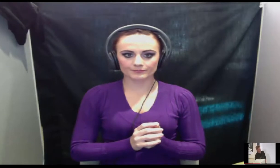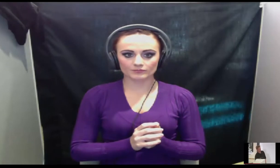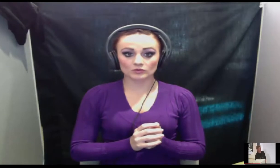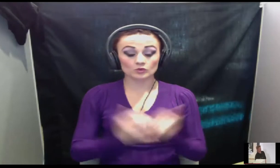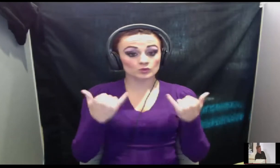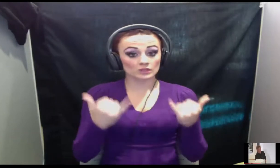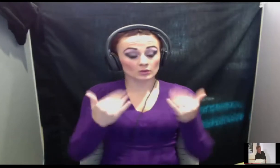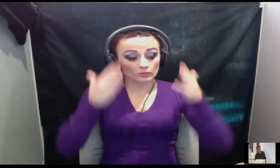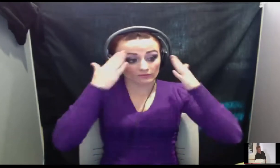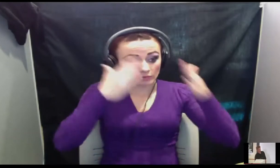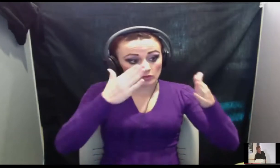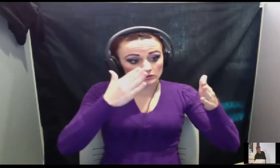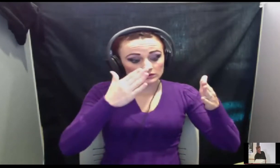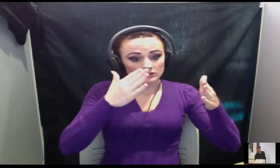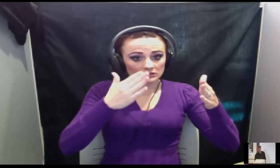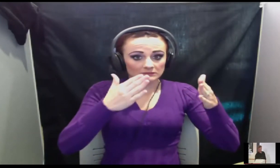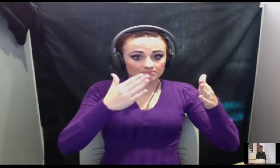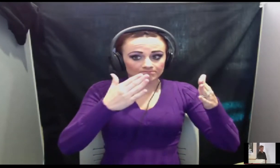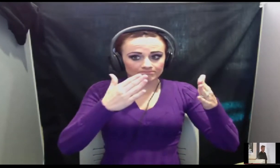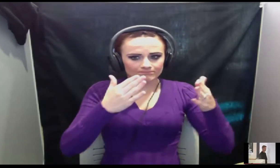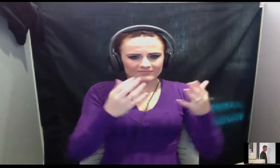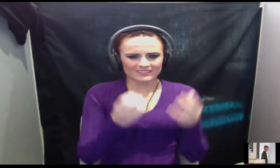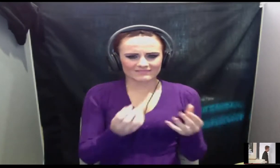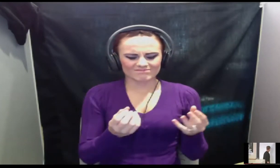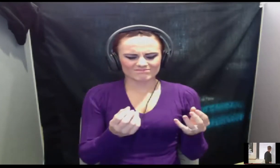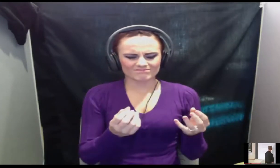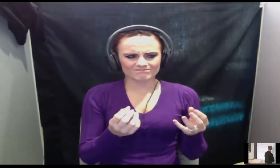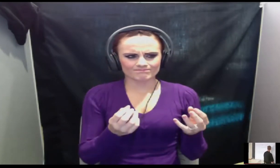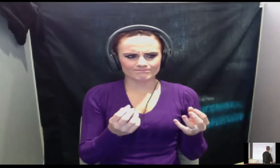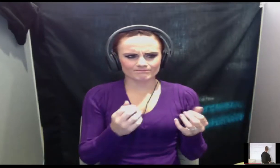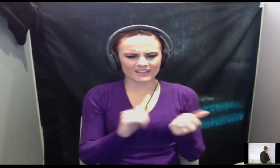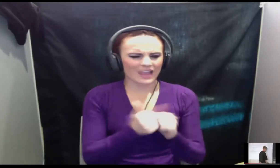the atmosphere can hold. Next term.